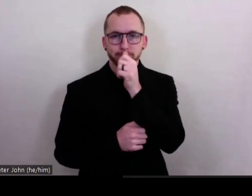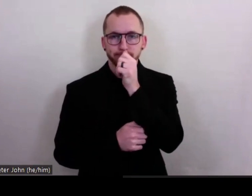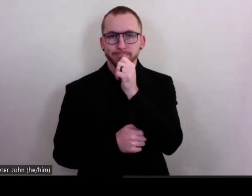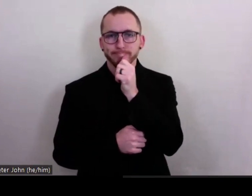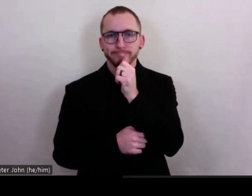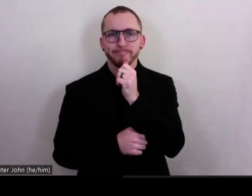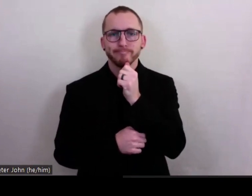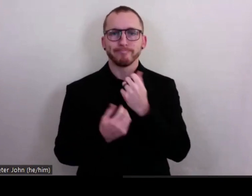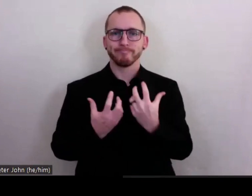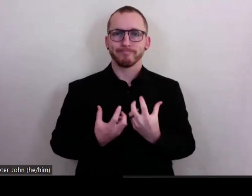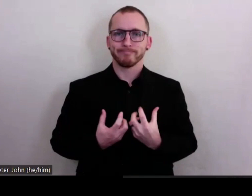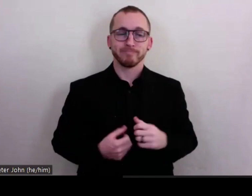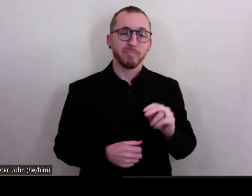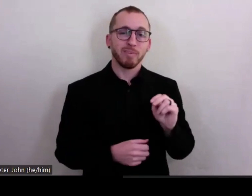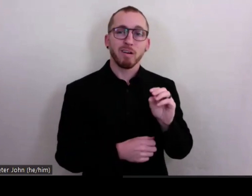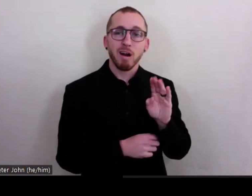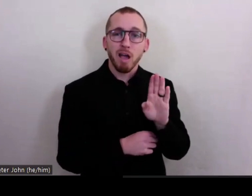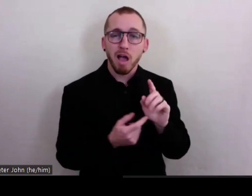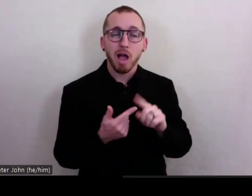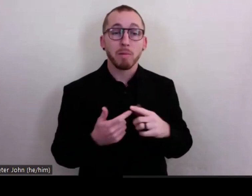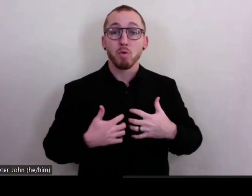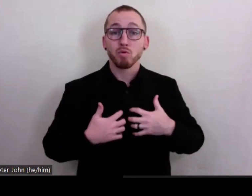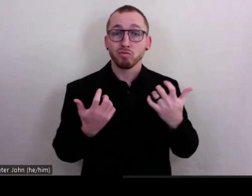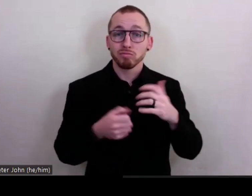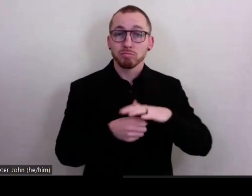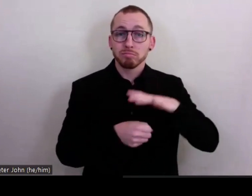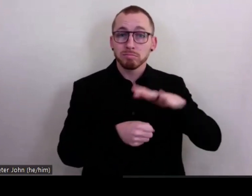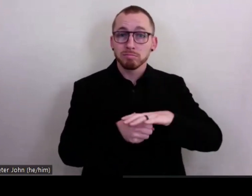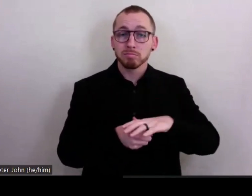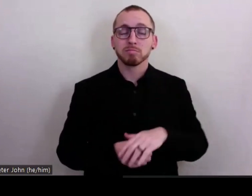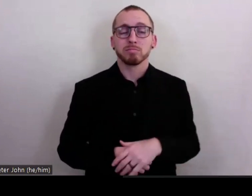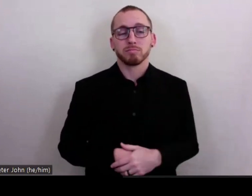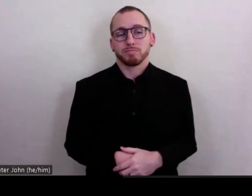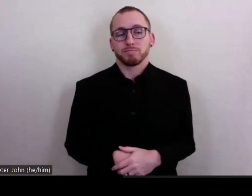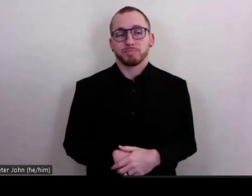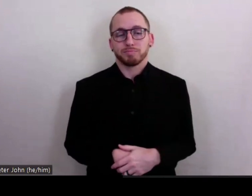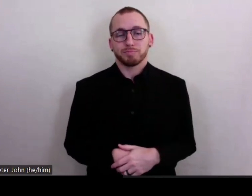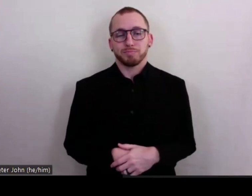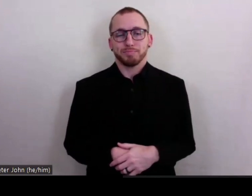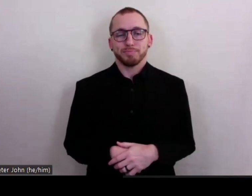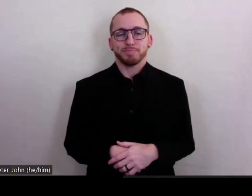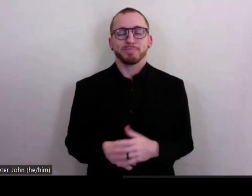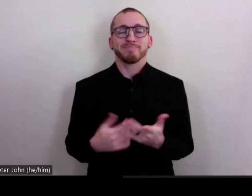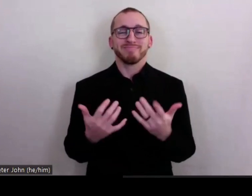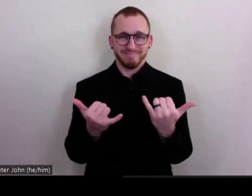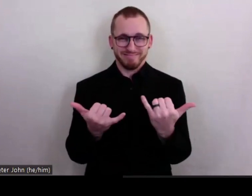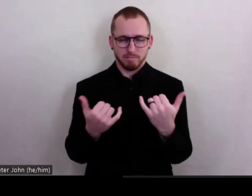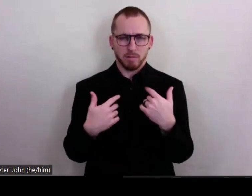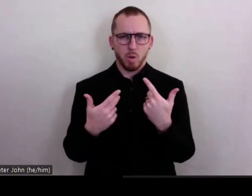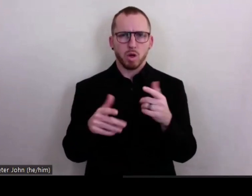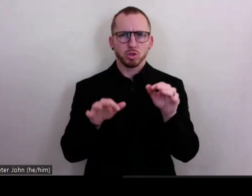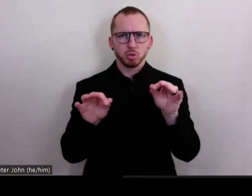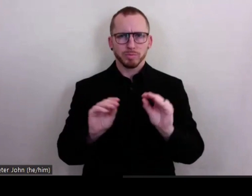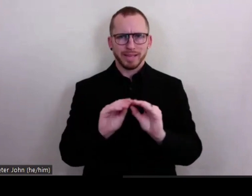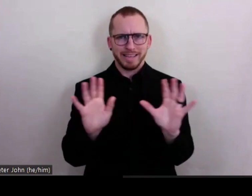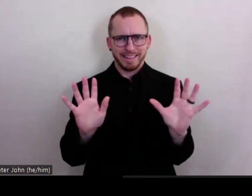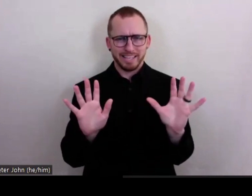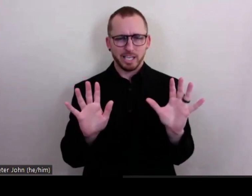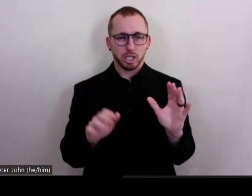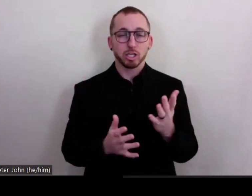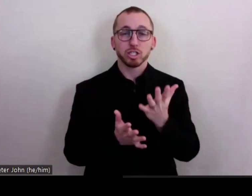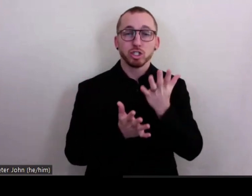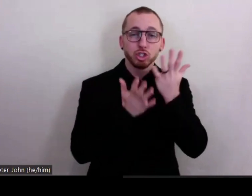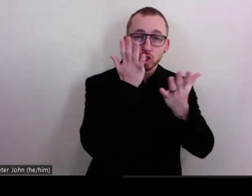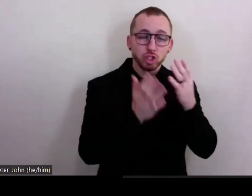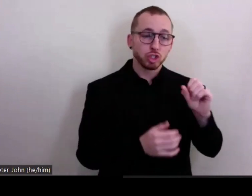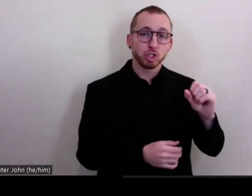really clear about the difference between shame and guilt. So shame is a reflection on self. So there is something wrong